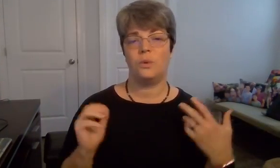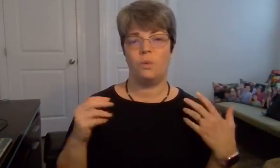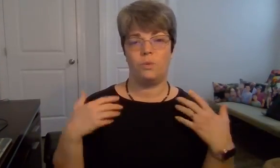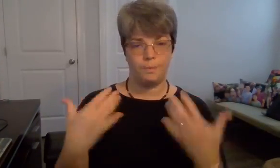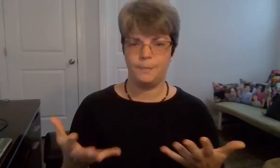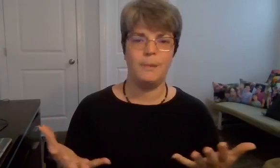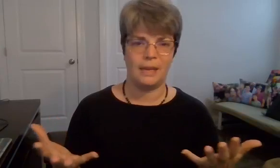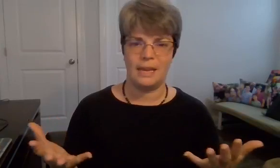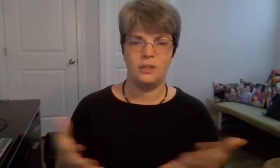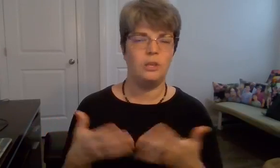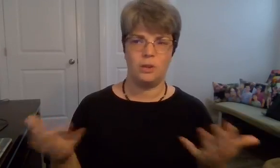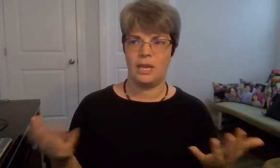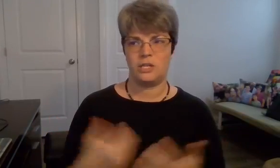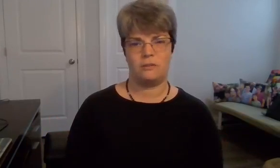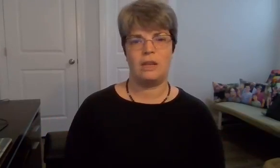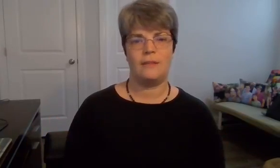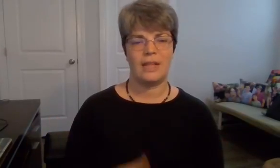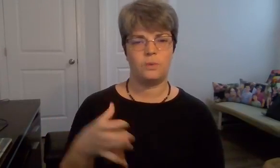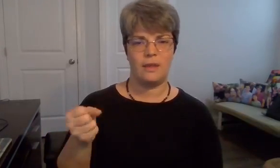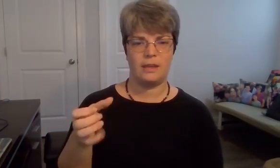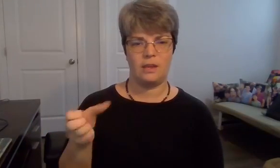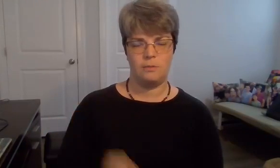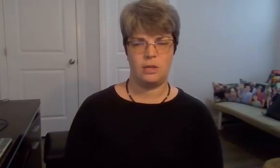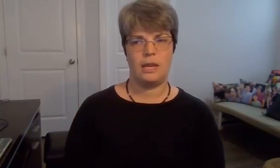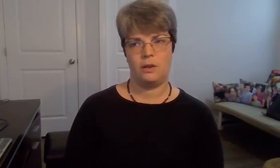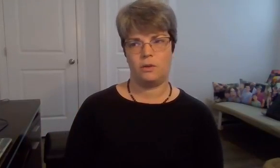So again, communication, right? That's why they can communicate